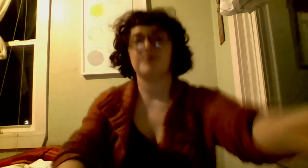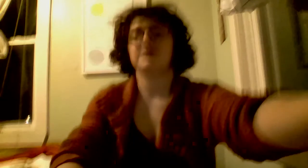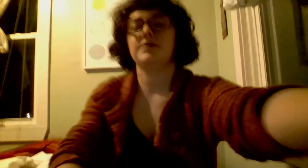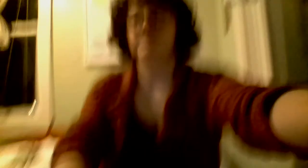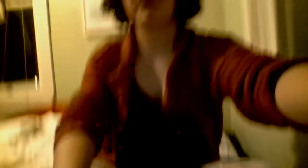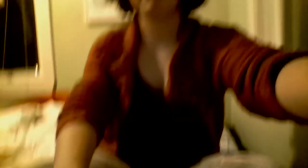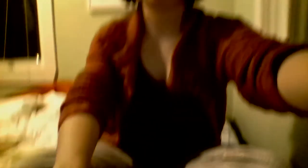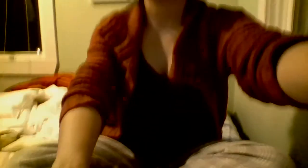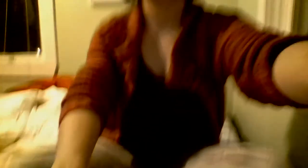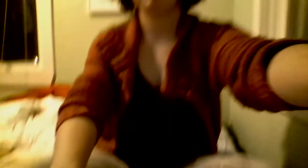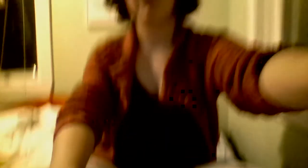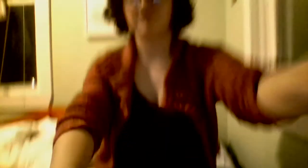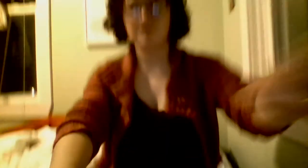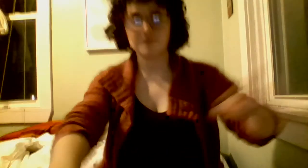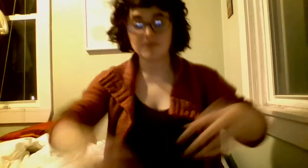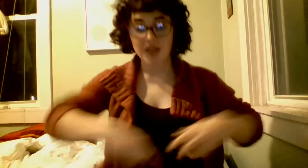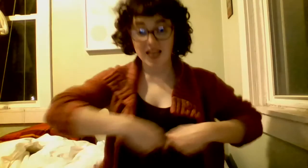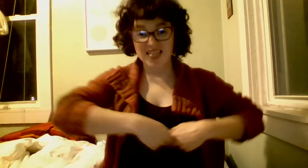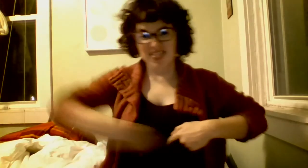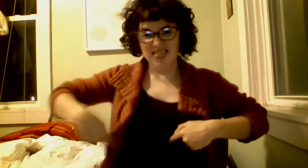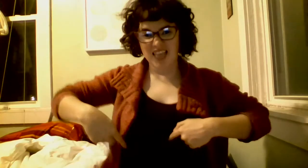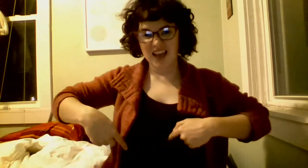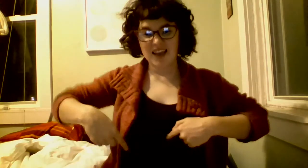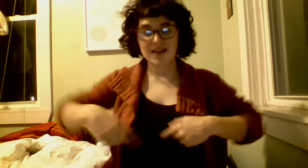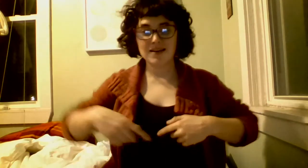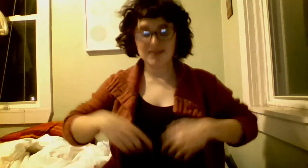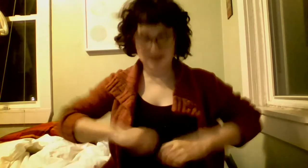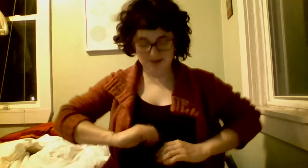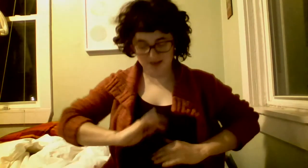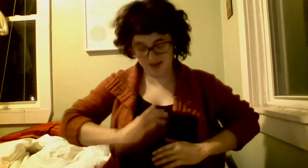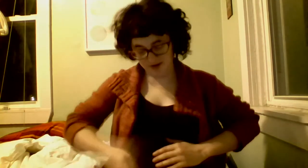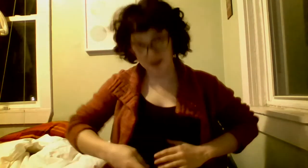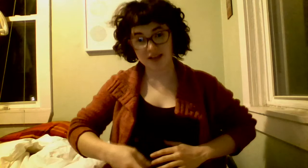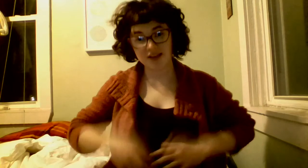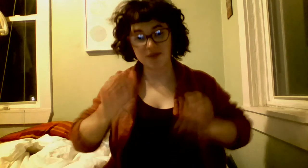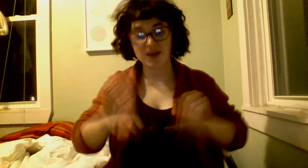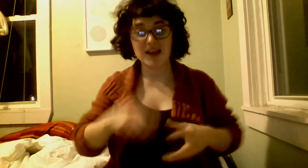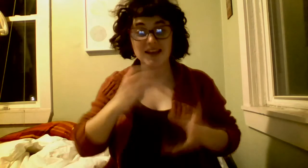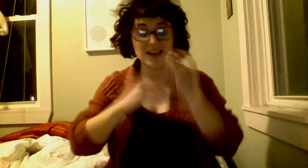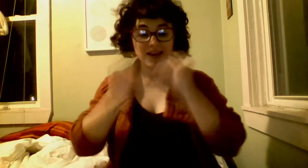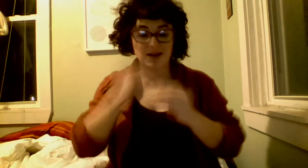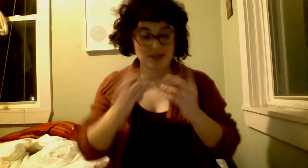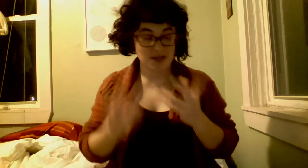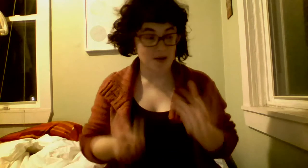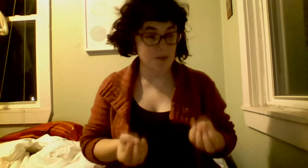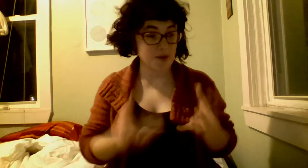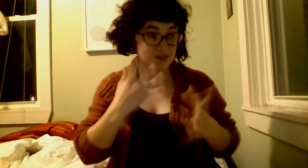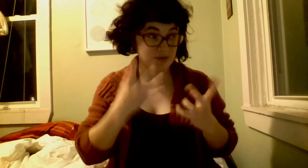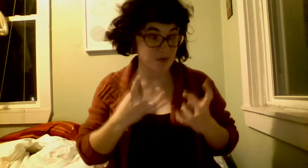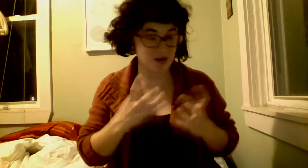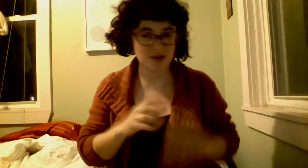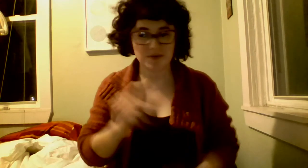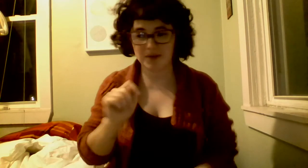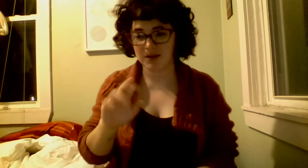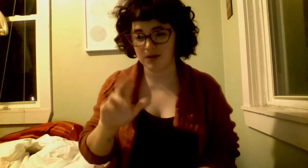hurt? Big black guy like you? I don't think so. Oh, said the troll, and of course he didn't want to be a lesser man, so he got